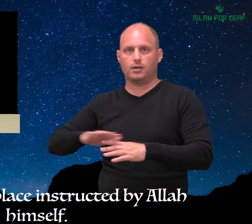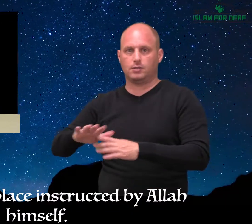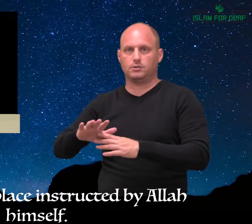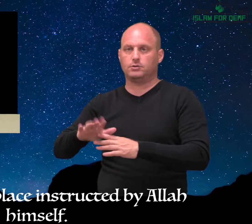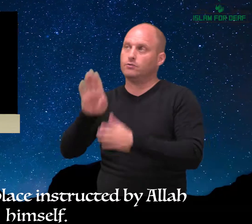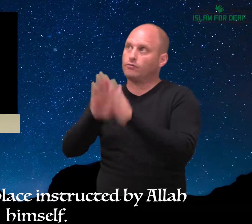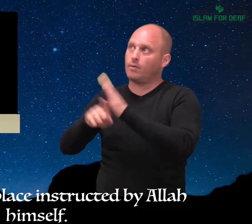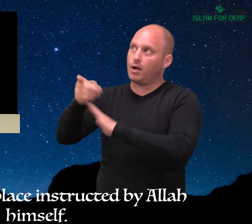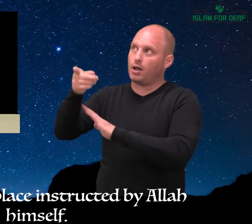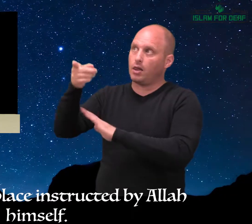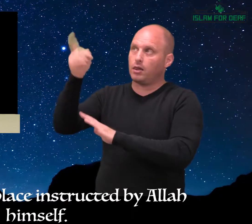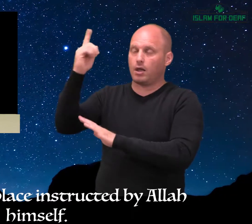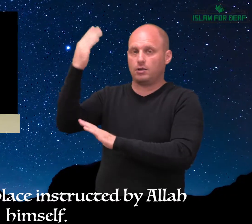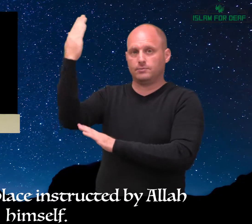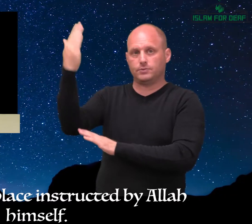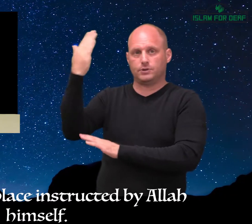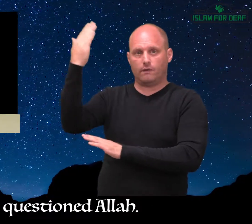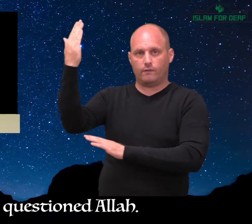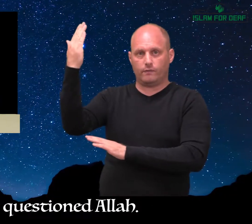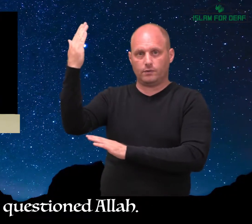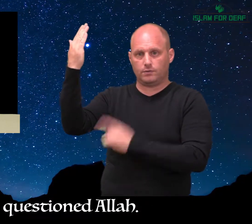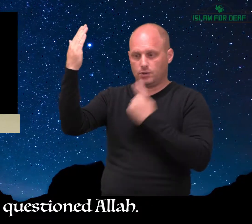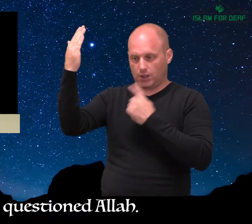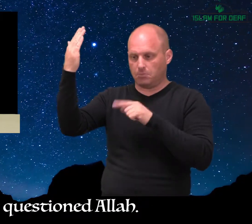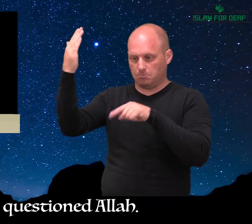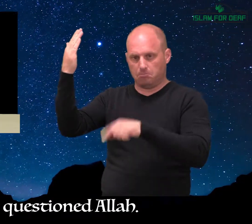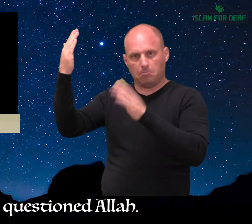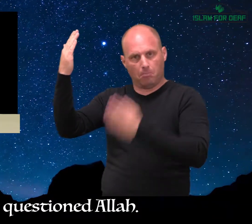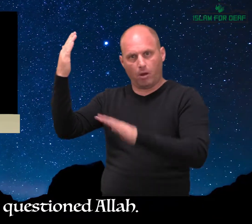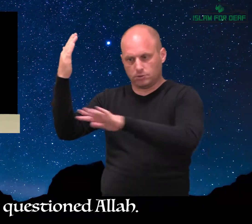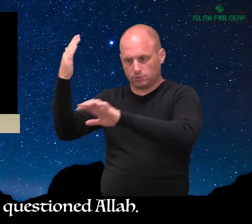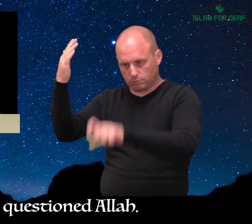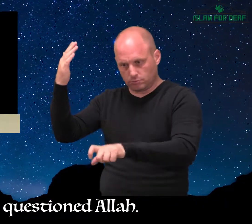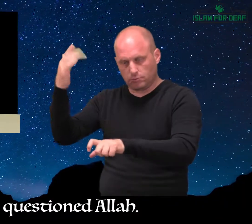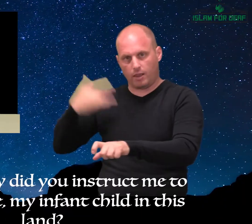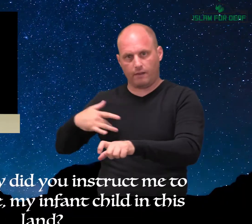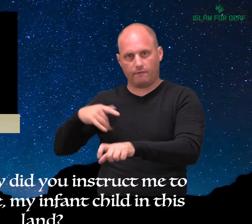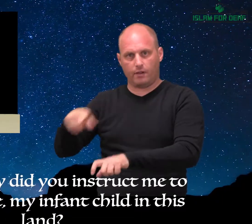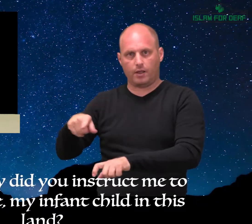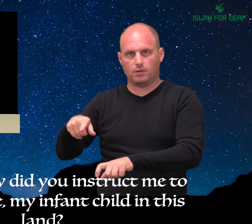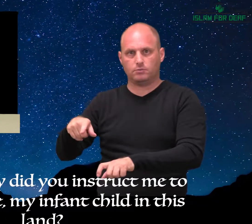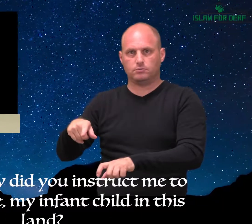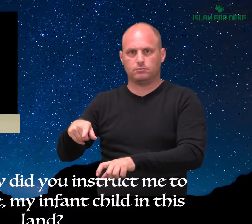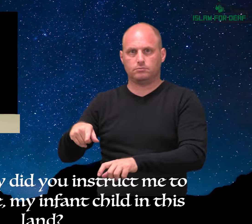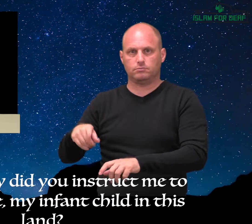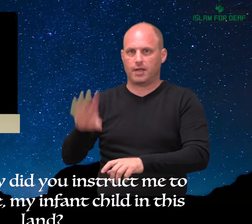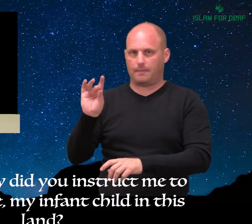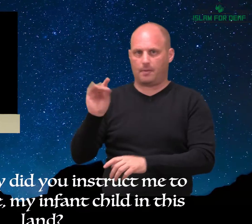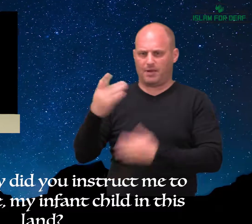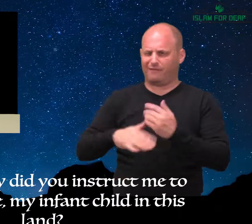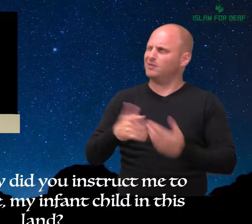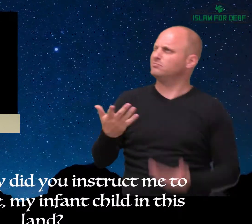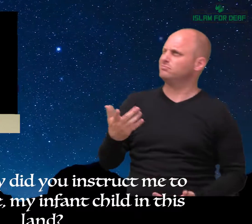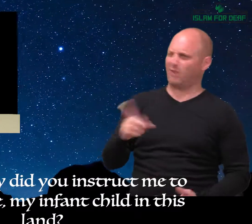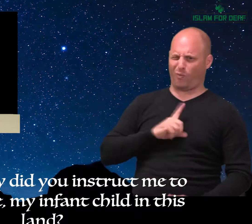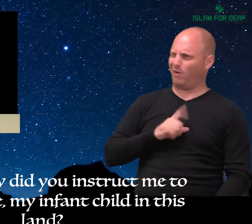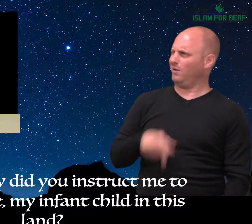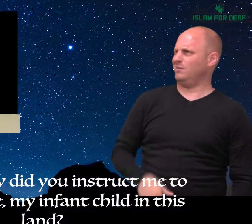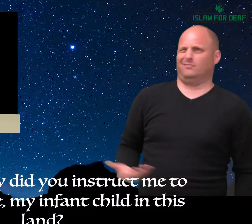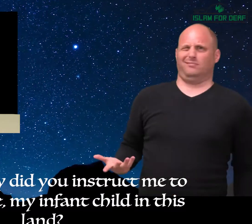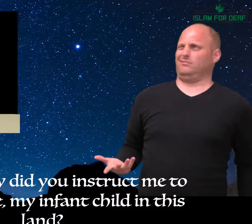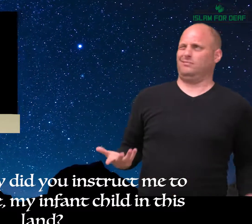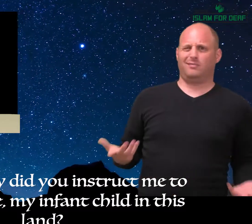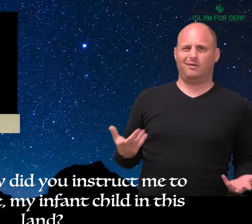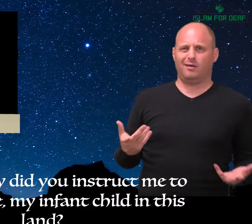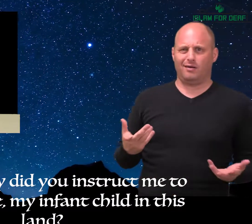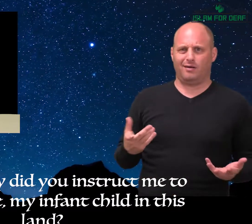by Allah himself. And he never questioned Allah. Oh Allah, why did you instruct